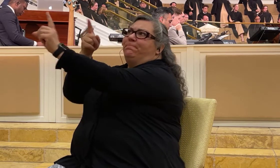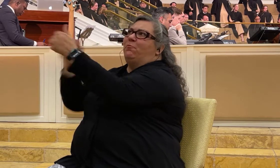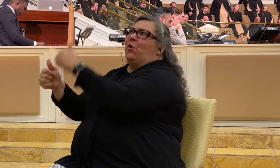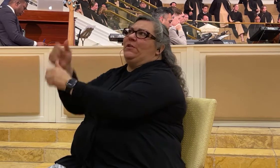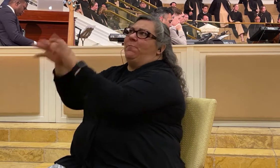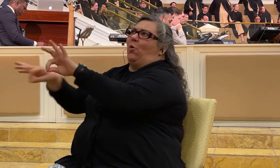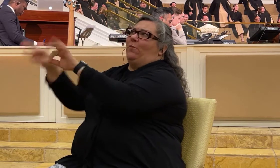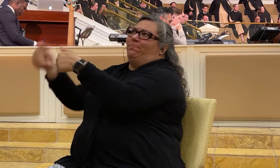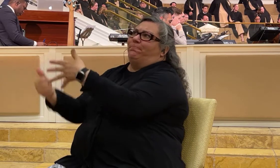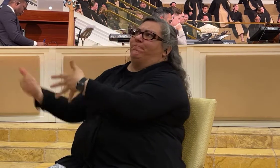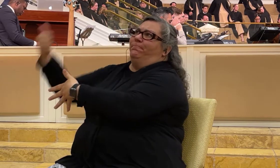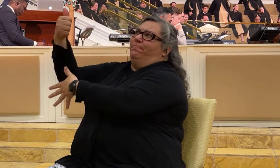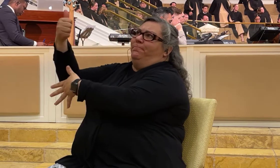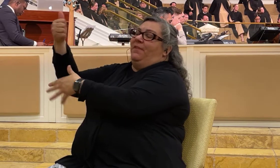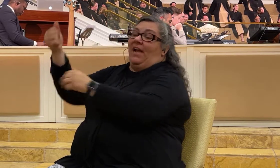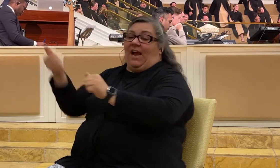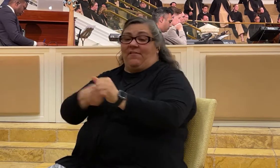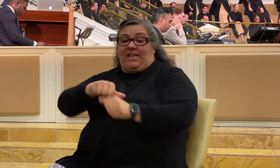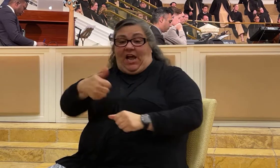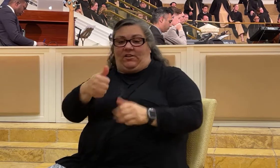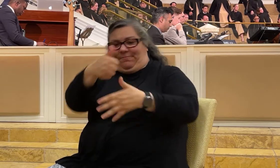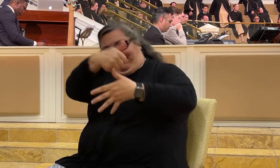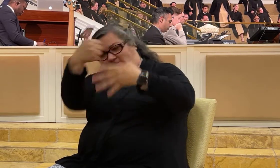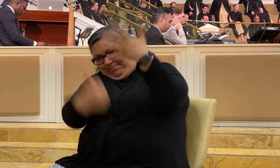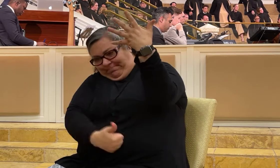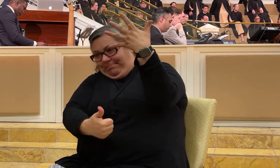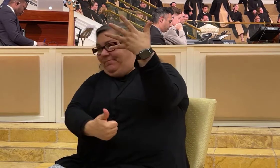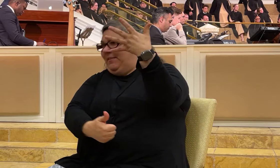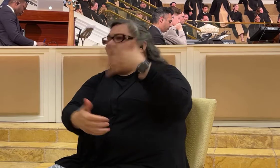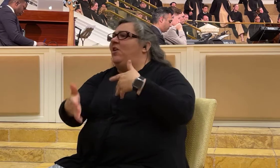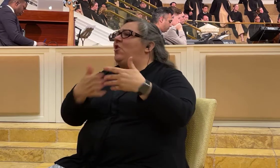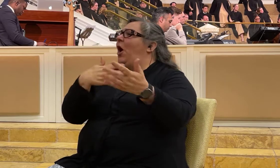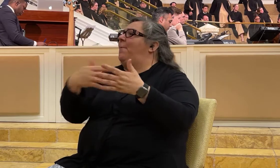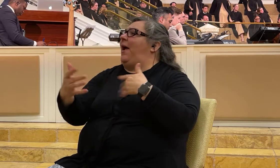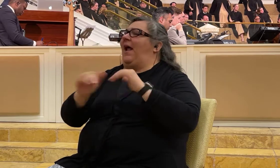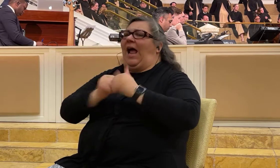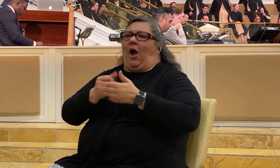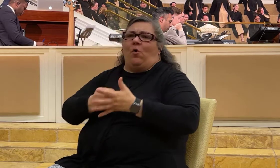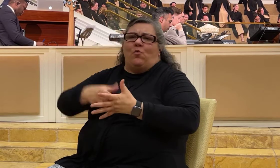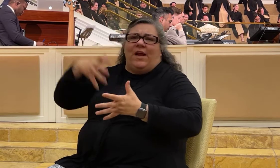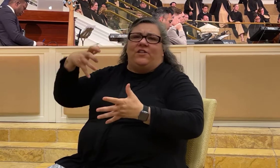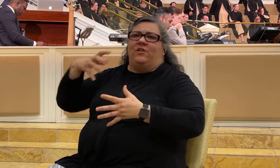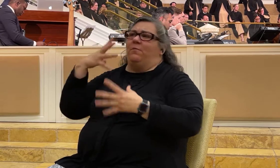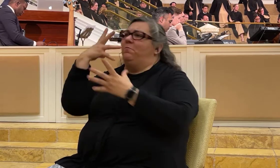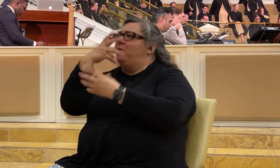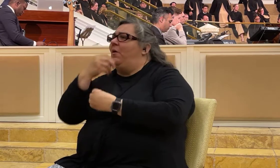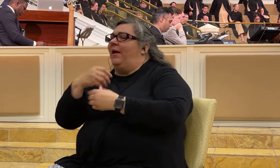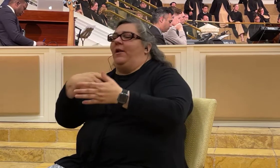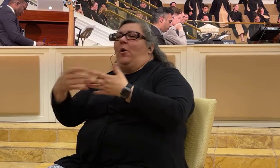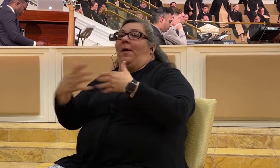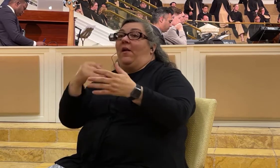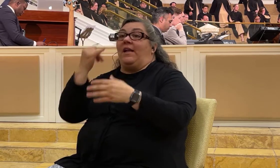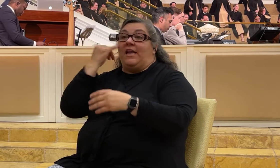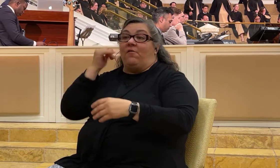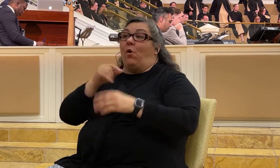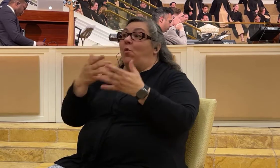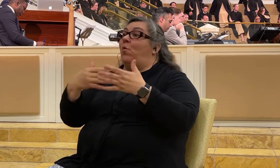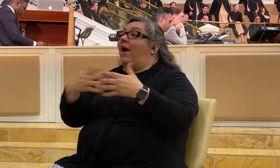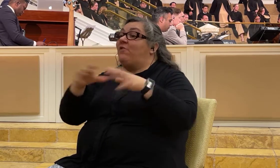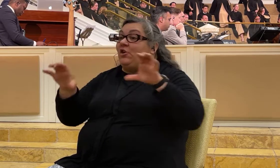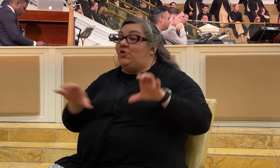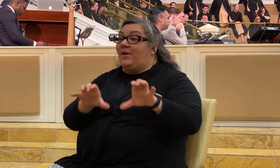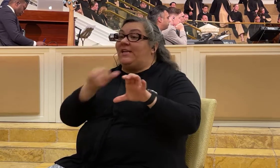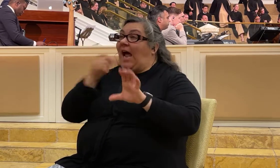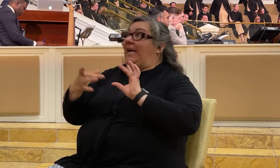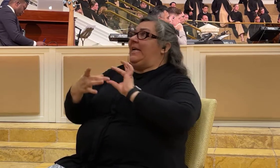Everything else that you're doing is put A in the sub. I don't care how rich you are, I don't care how pretty you are, I don't care what you are. If it's not tied around the